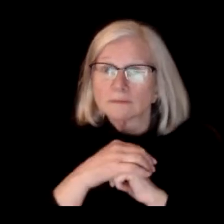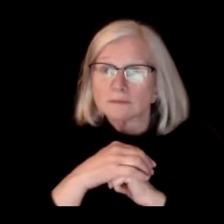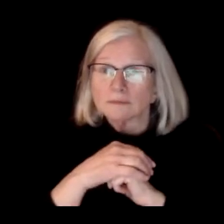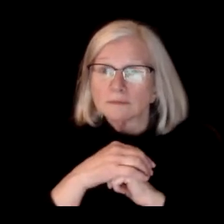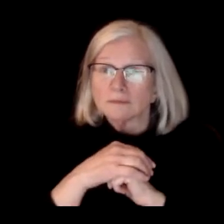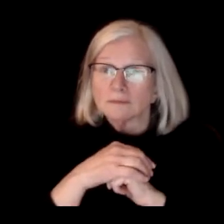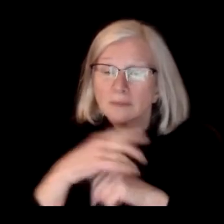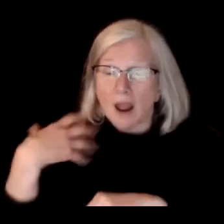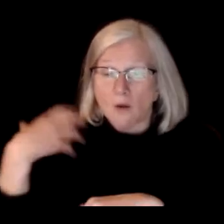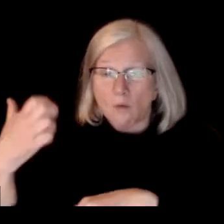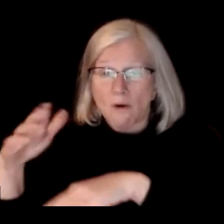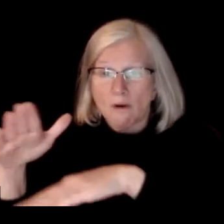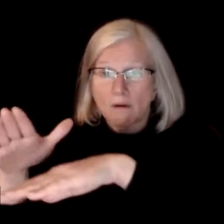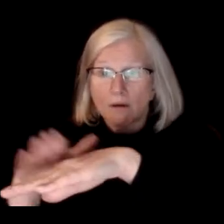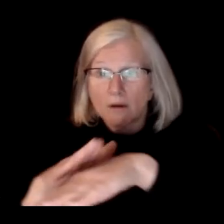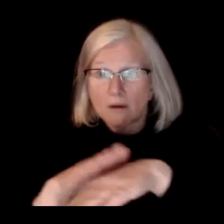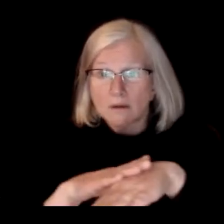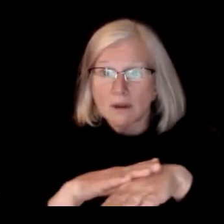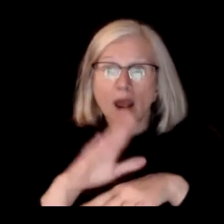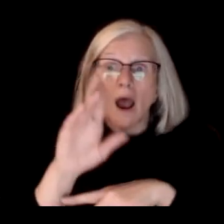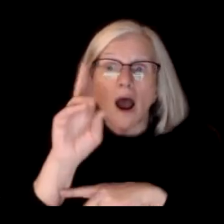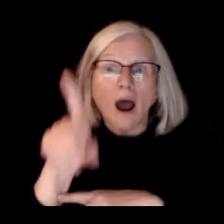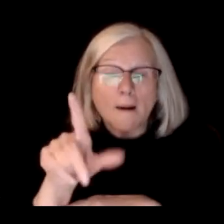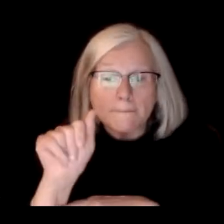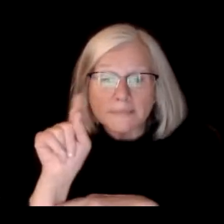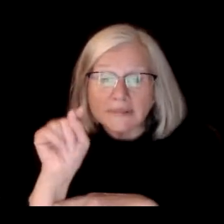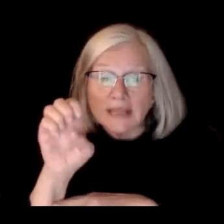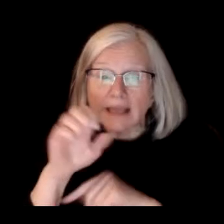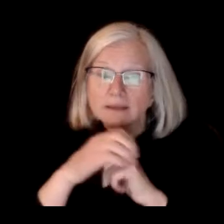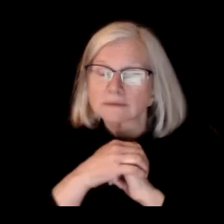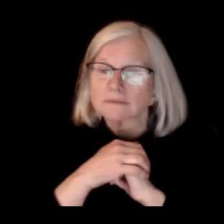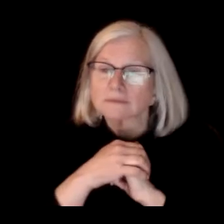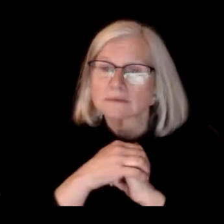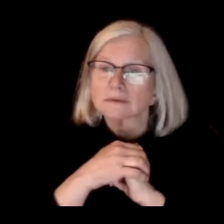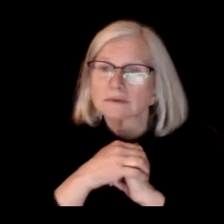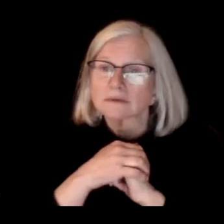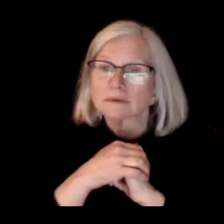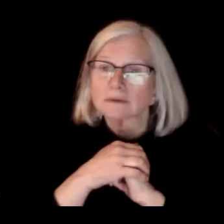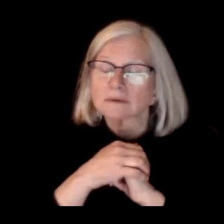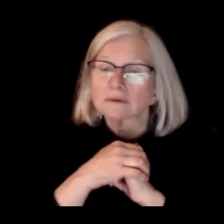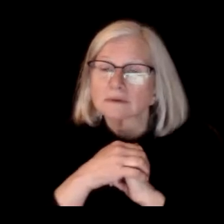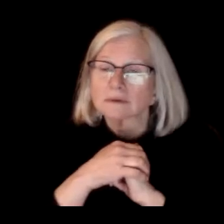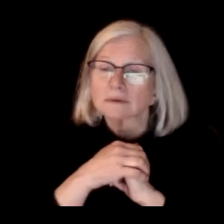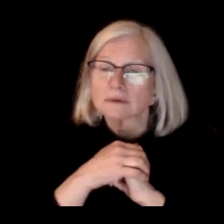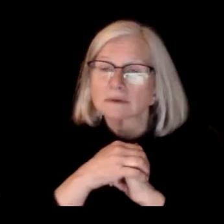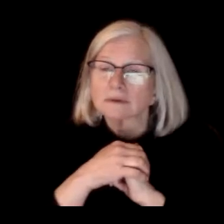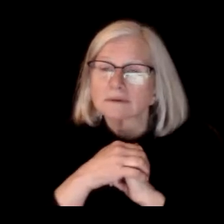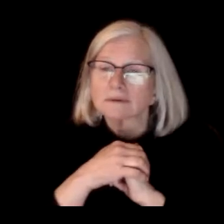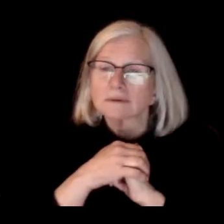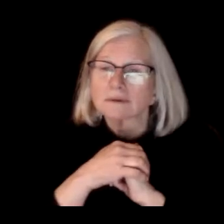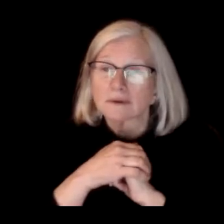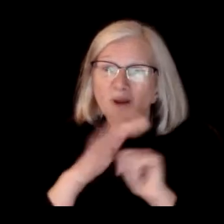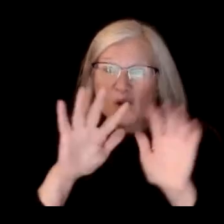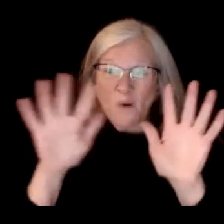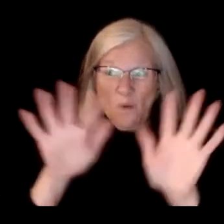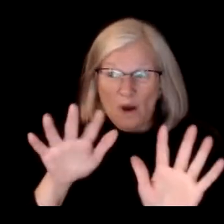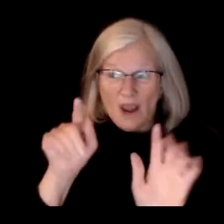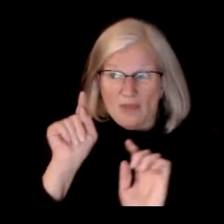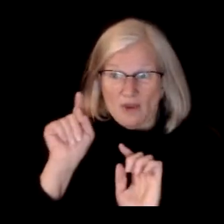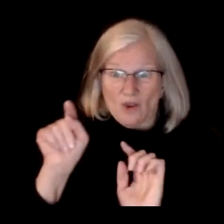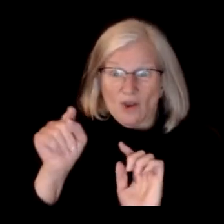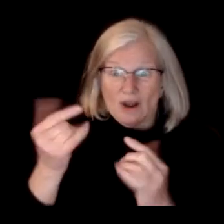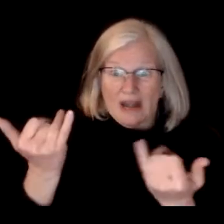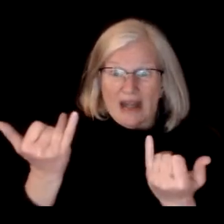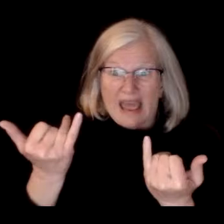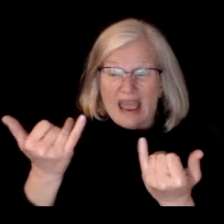of the state today, we're going to need to make some adjustments to the hours of the COVID-19 community testing sites in interest of testing participants